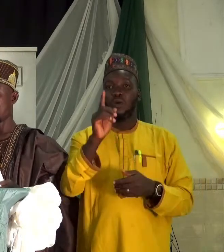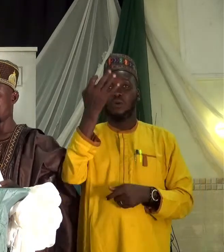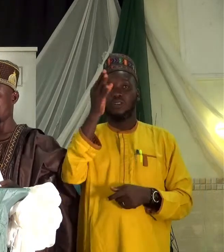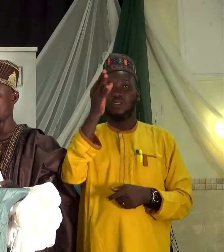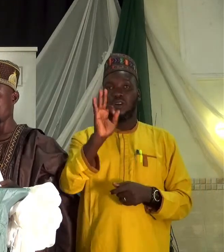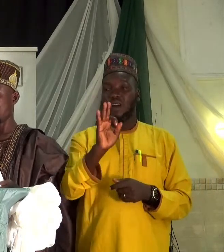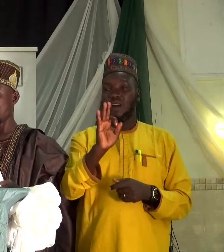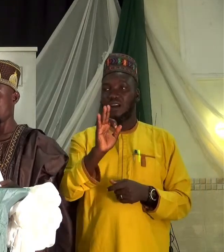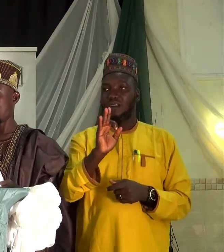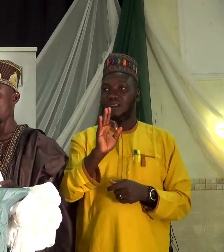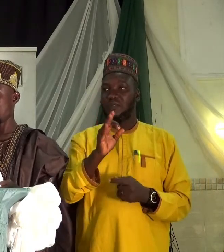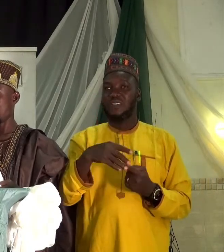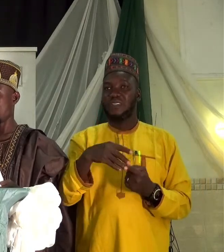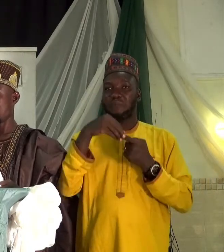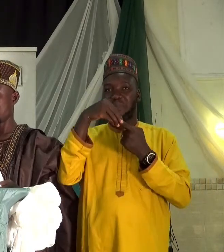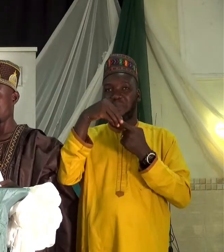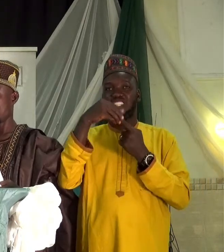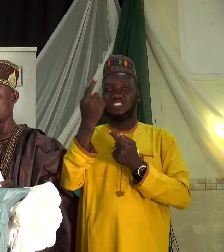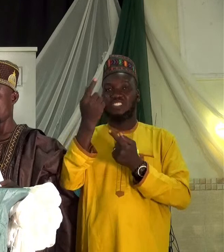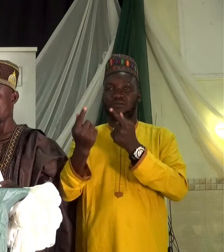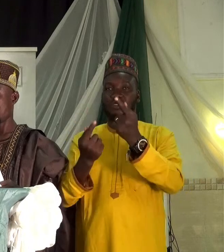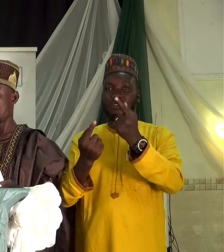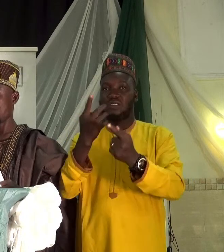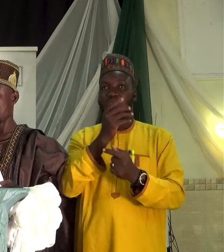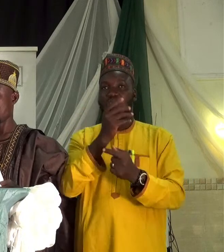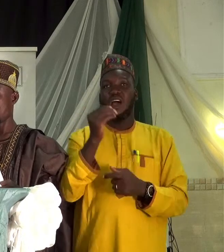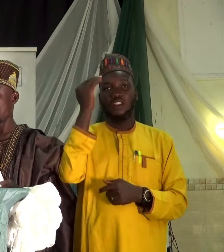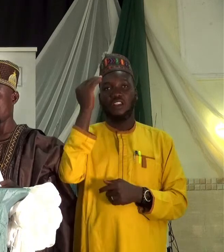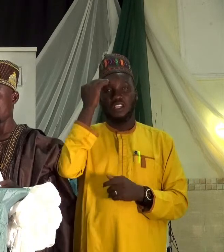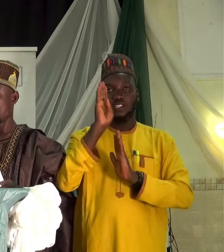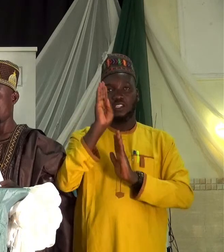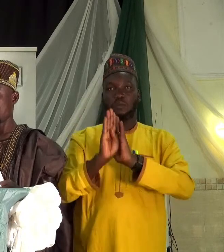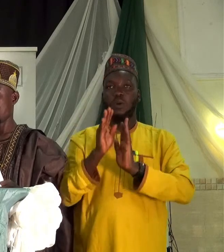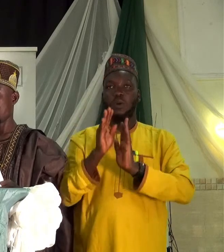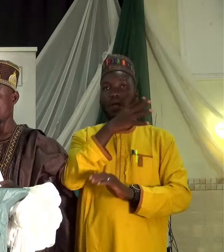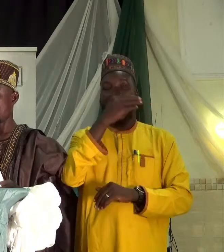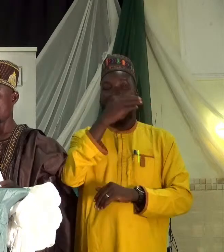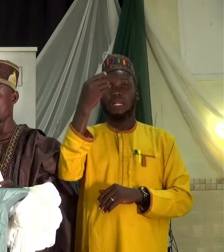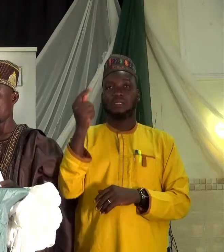most distinguished and knowledgeable and